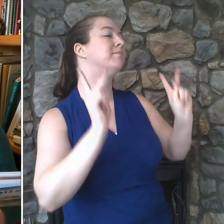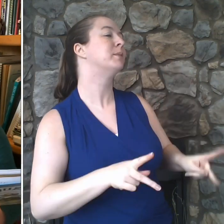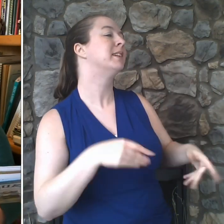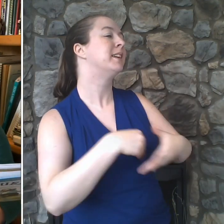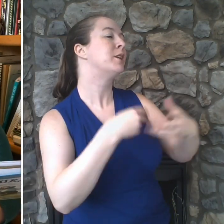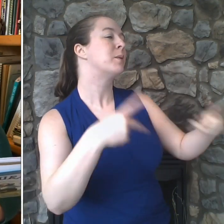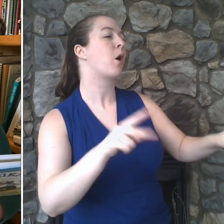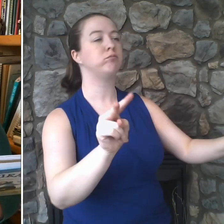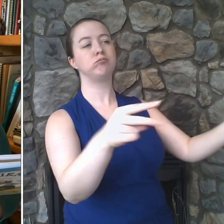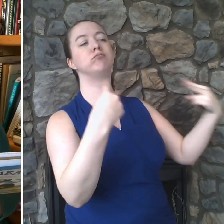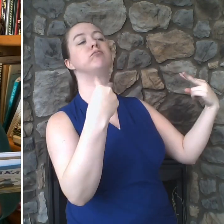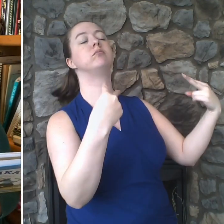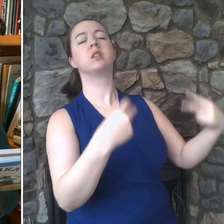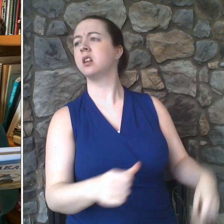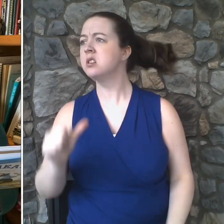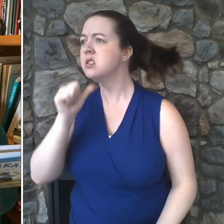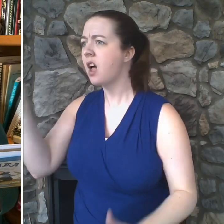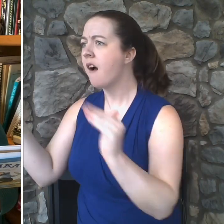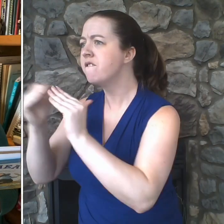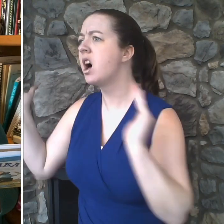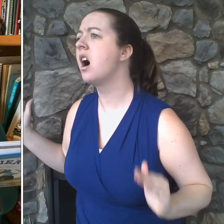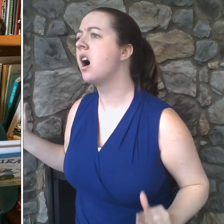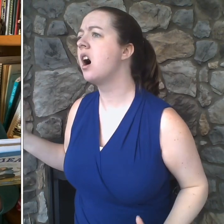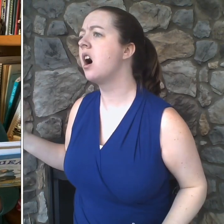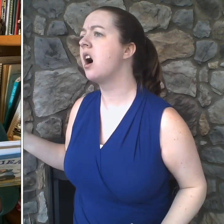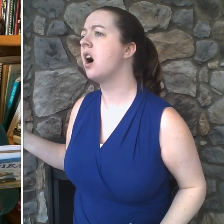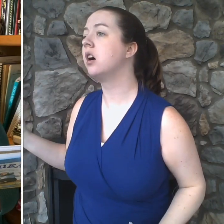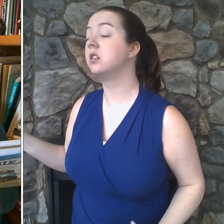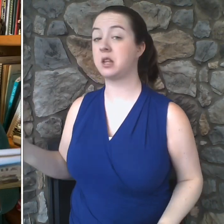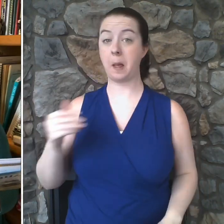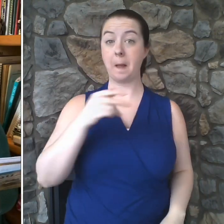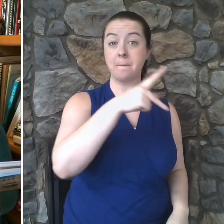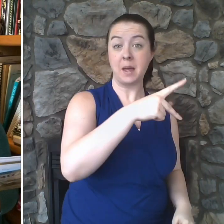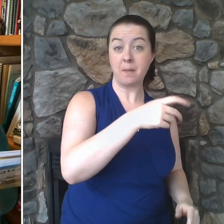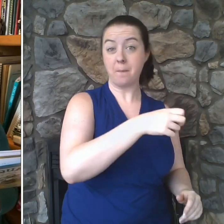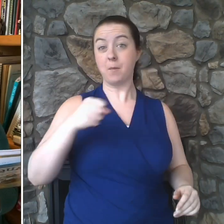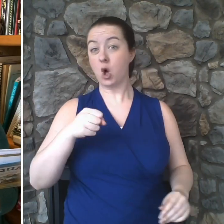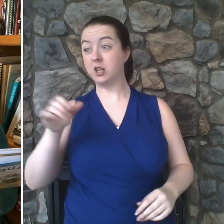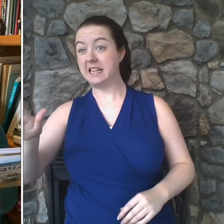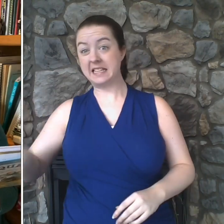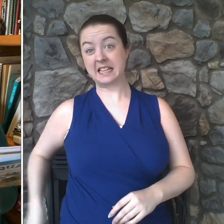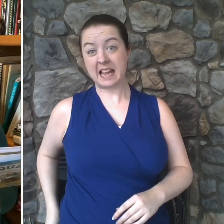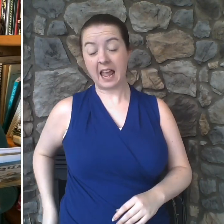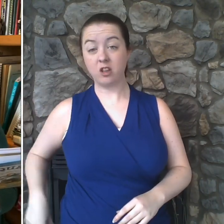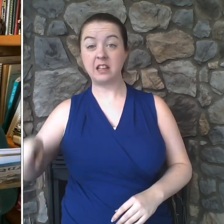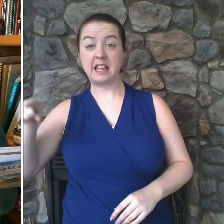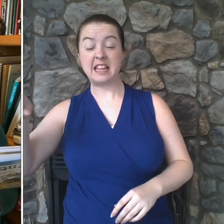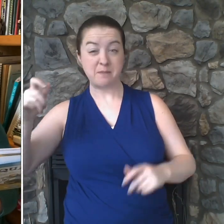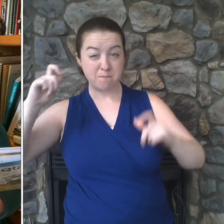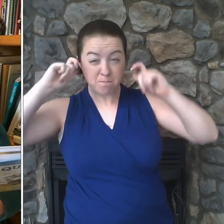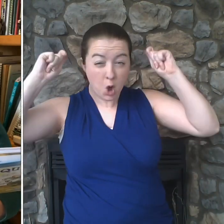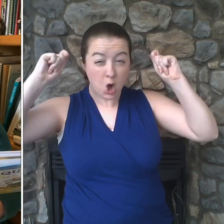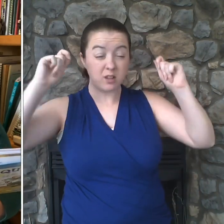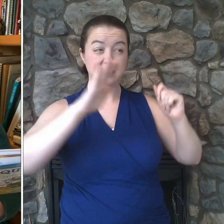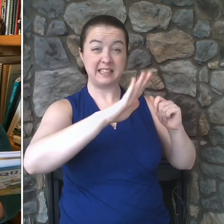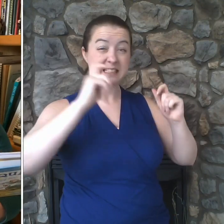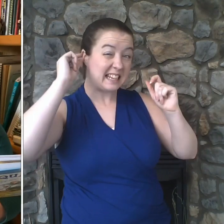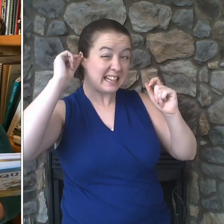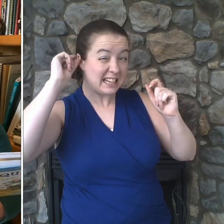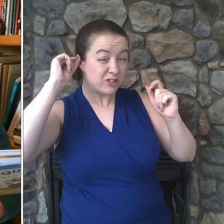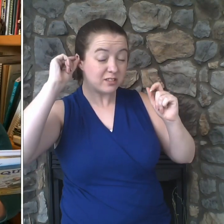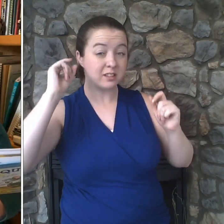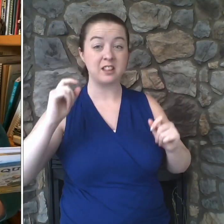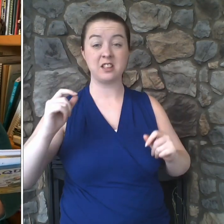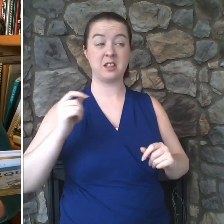party. Not fair, shouted Squeak. Pip pulled Squeak's tail. Squeak yanked Pip's ears. Pip